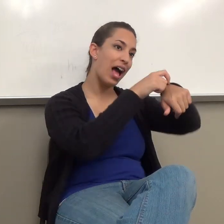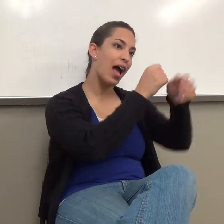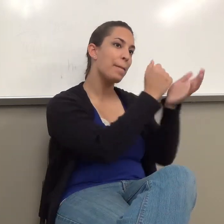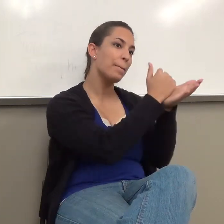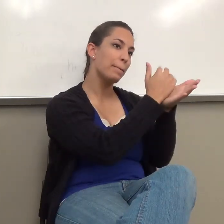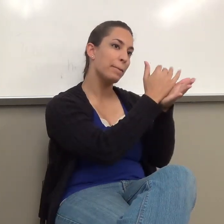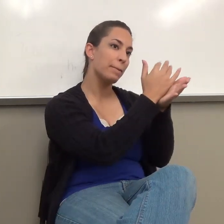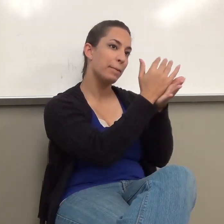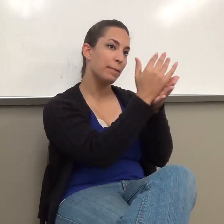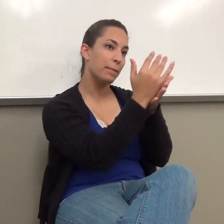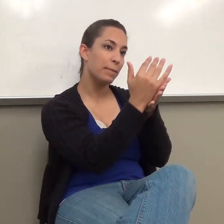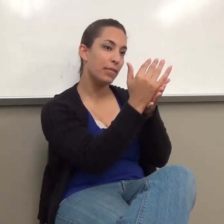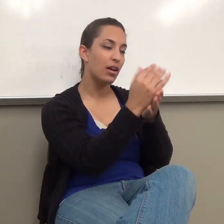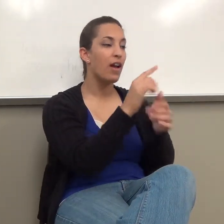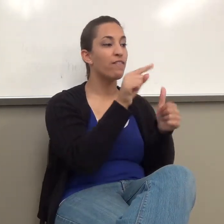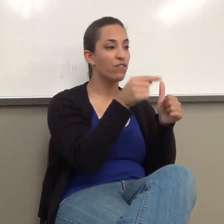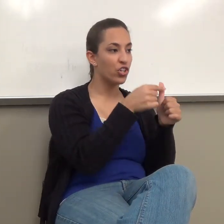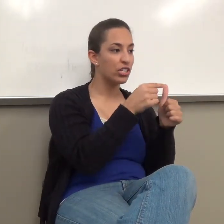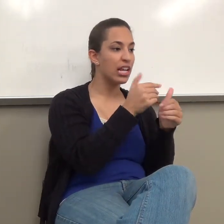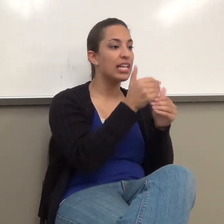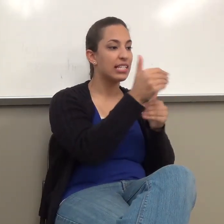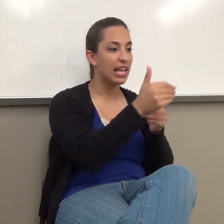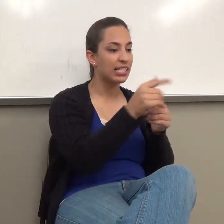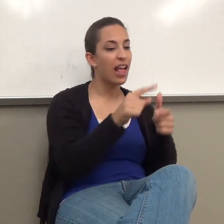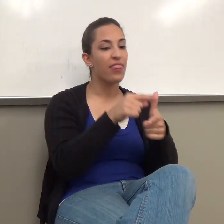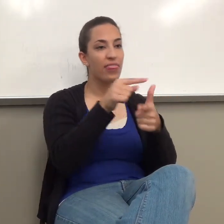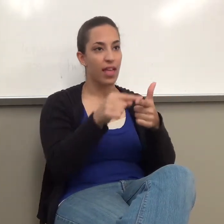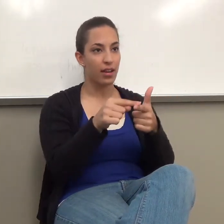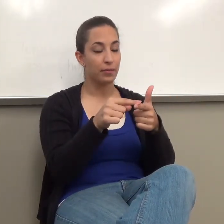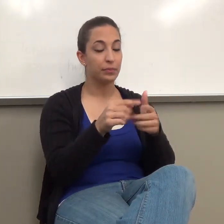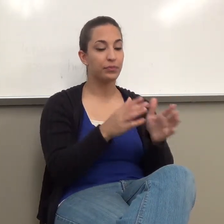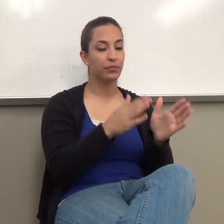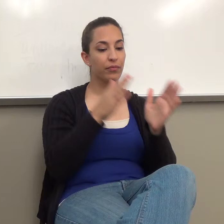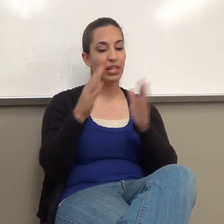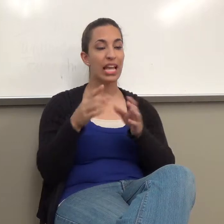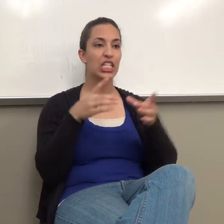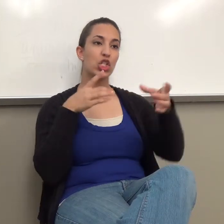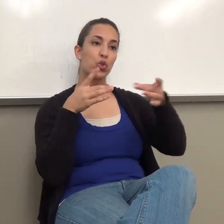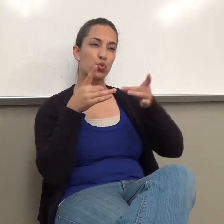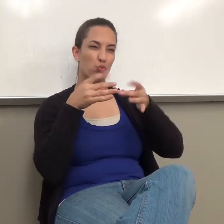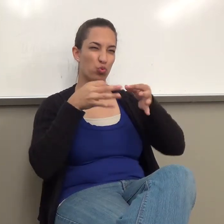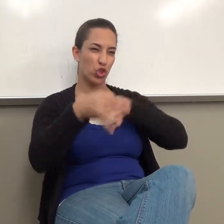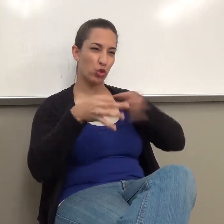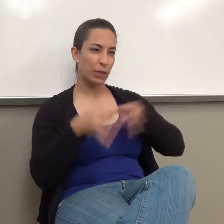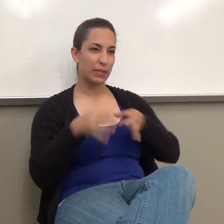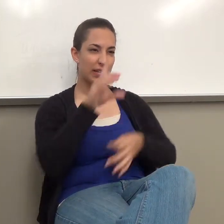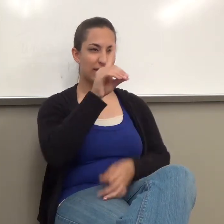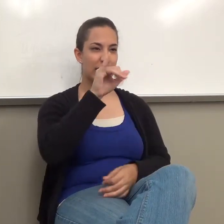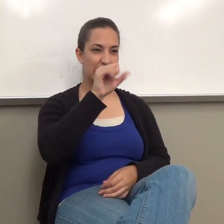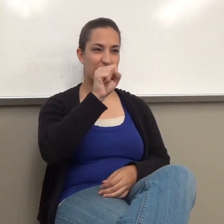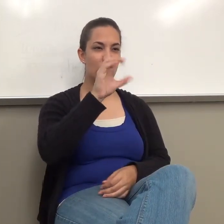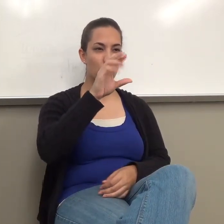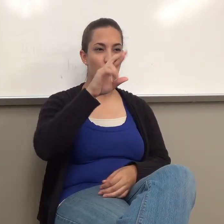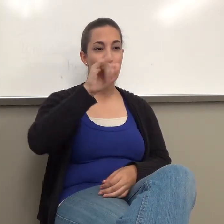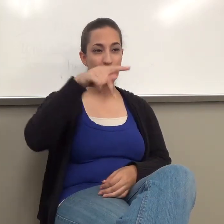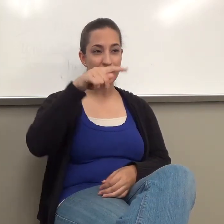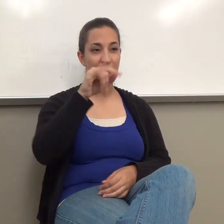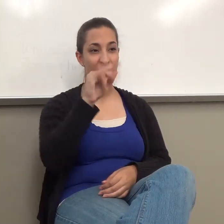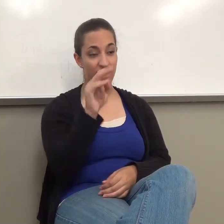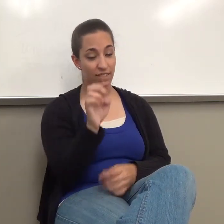first, next, then. Okay. In the description one, kind of the same thing. We talked a little bit about, I think we